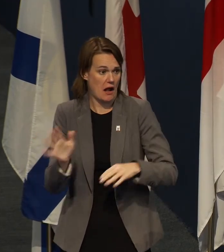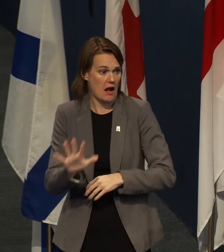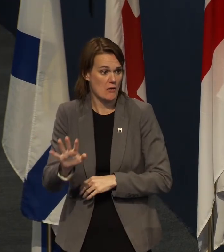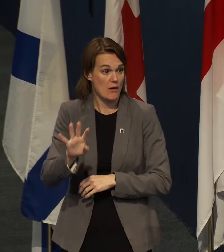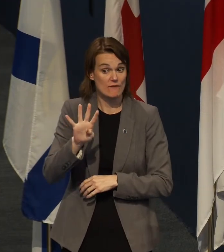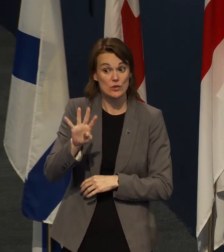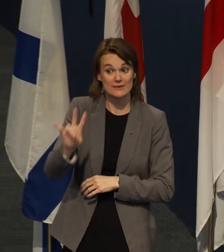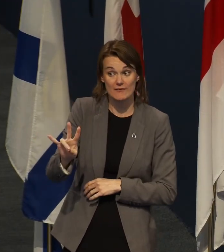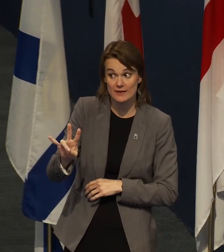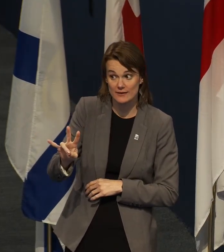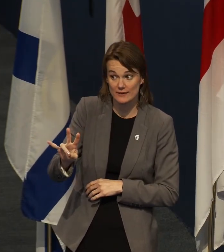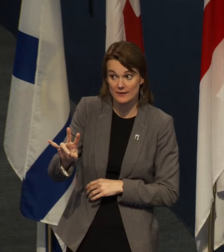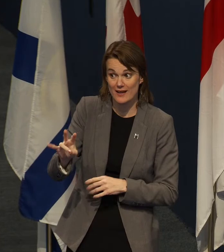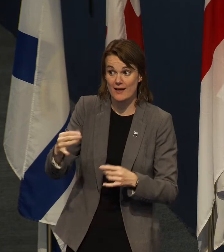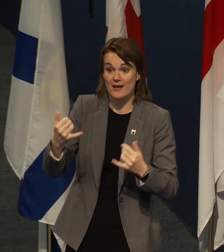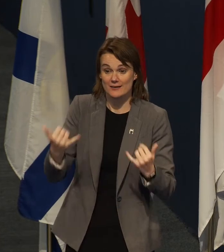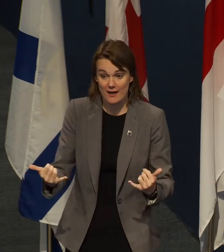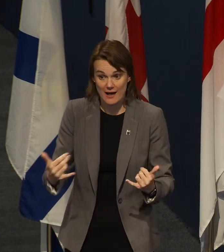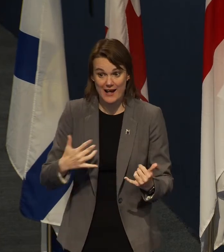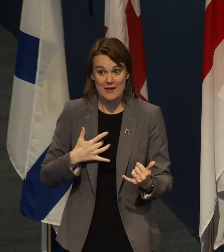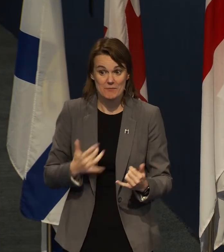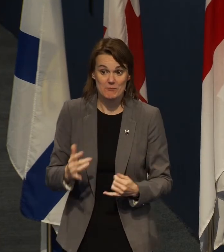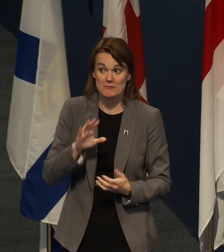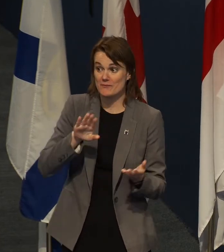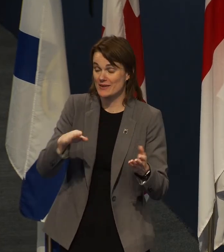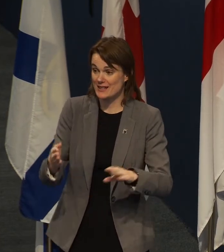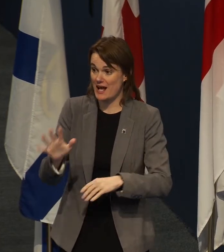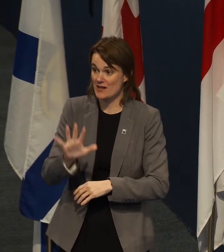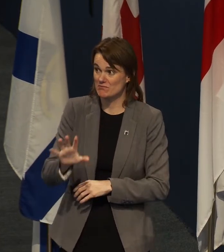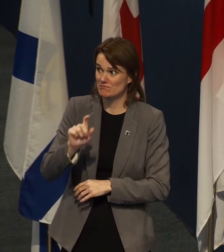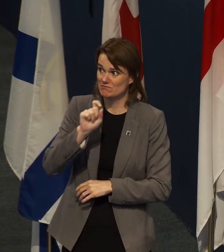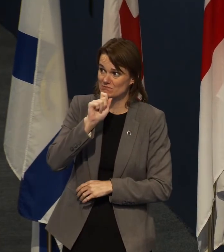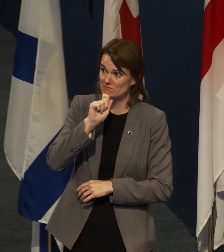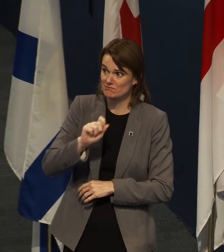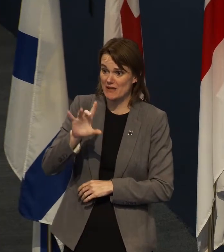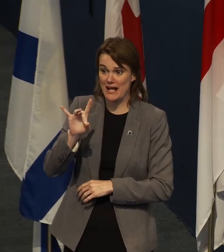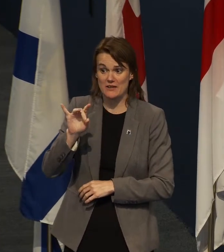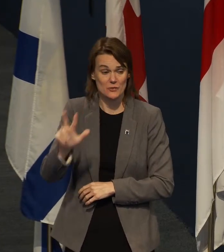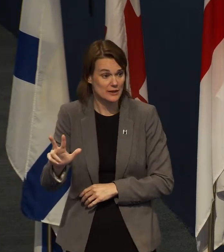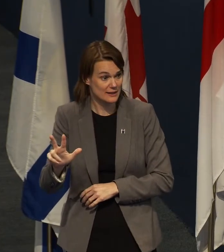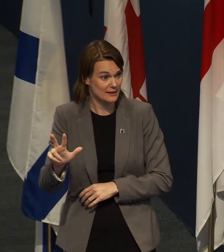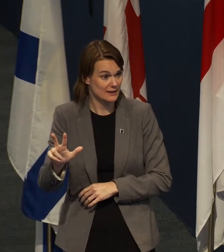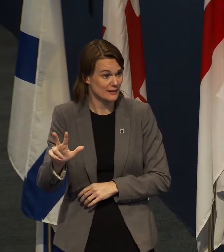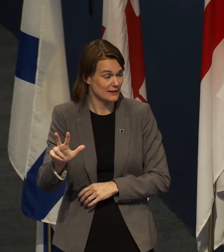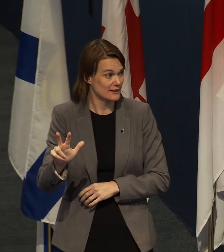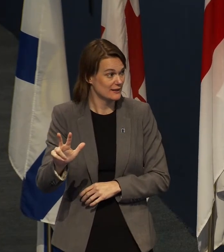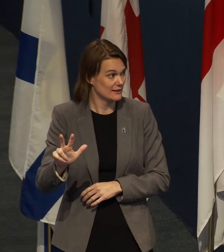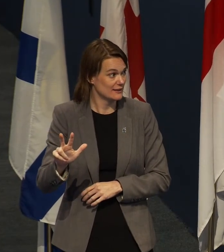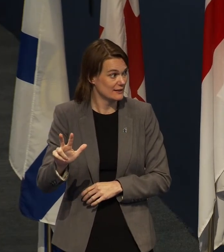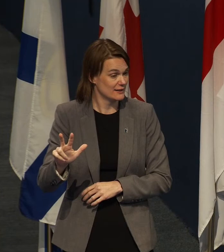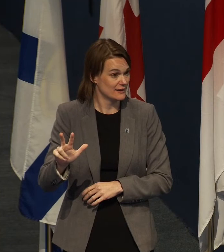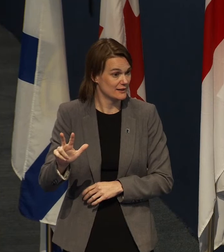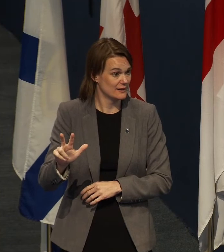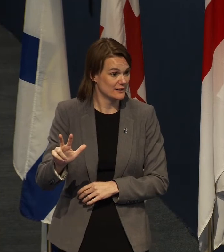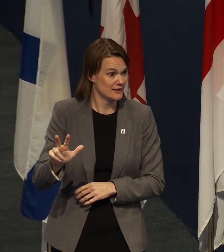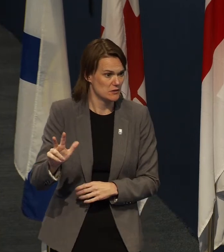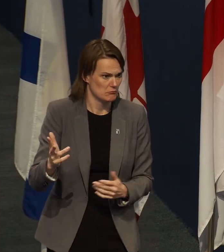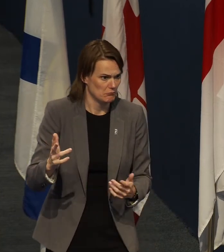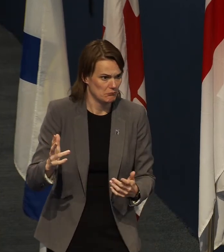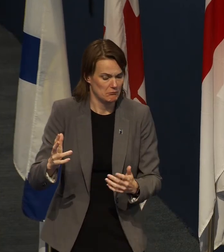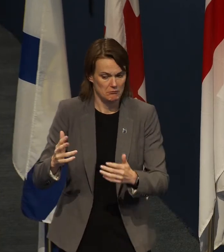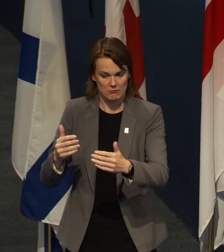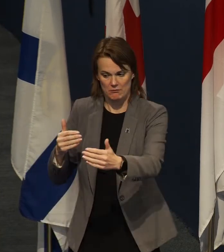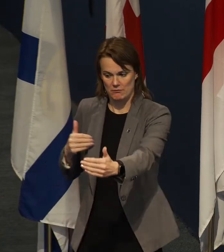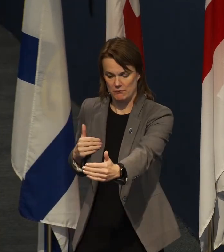47 years old. And now the average lifespan of a Canadian is 83 years old. We're actually gaining